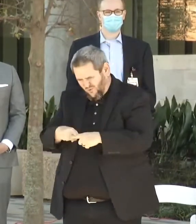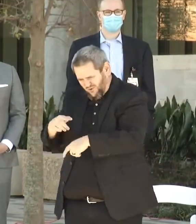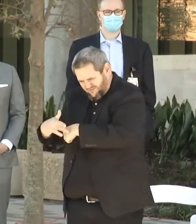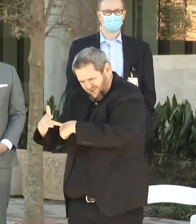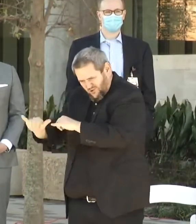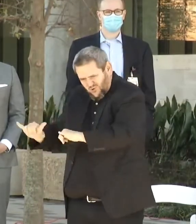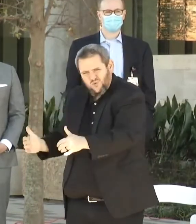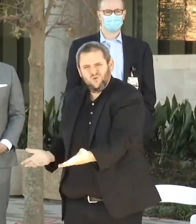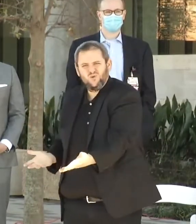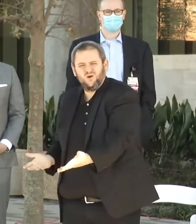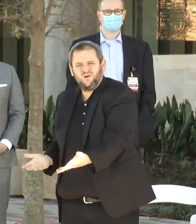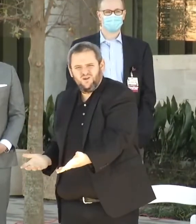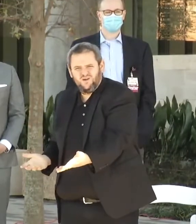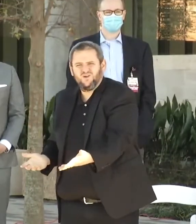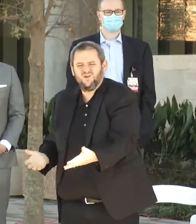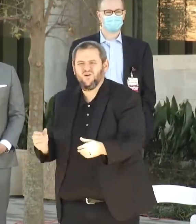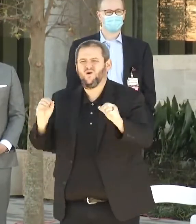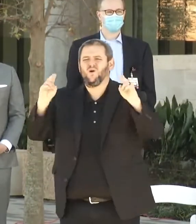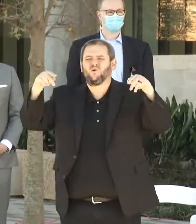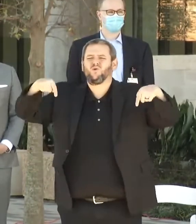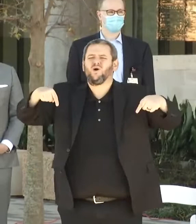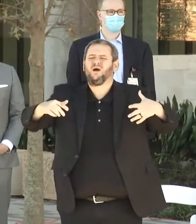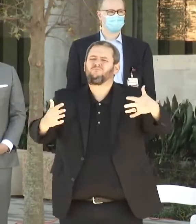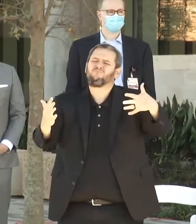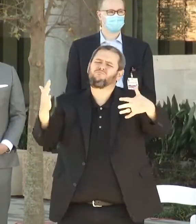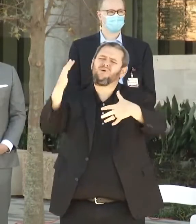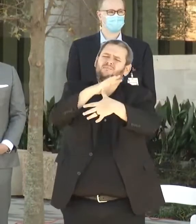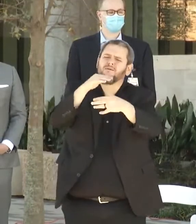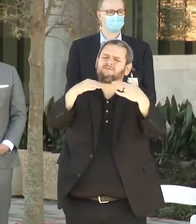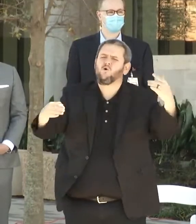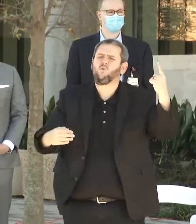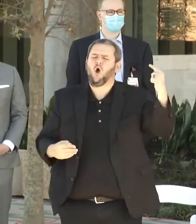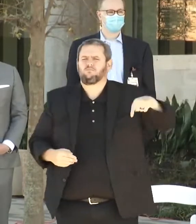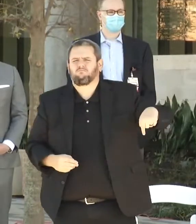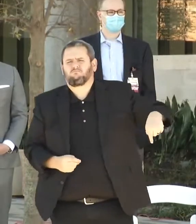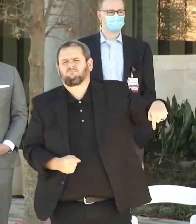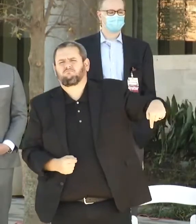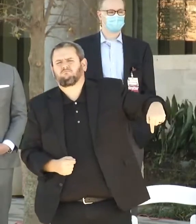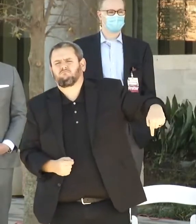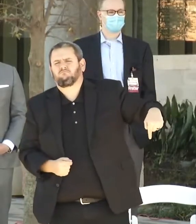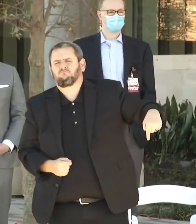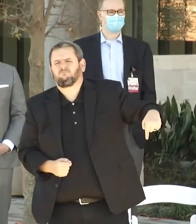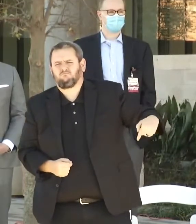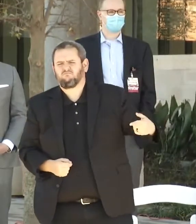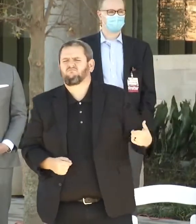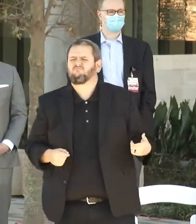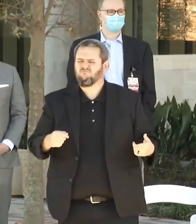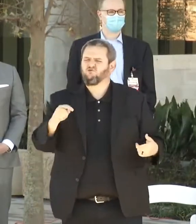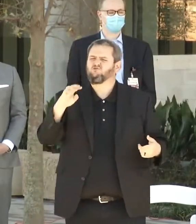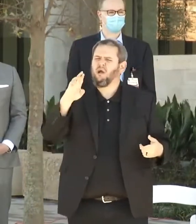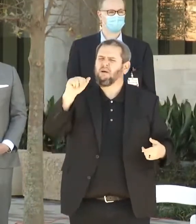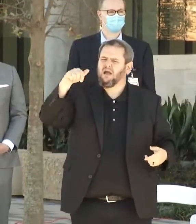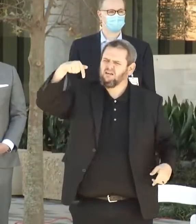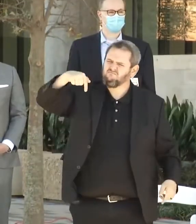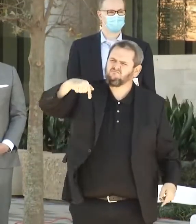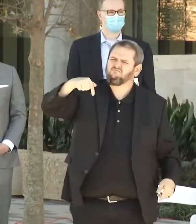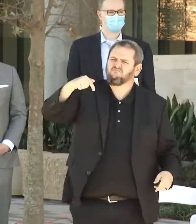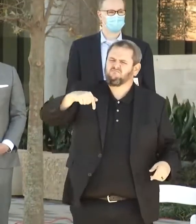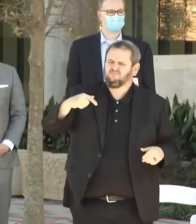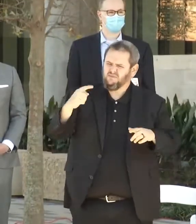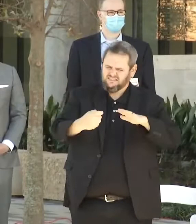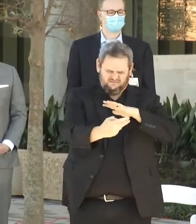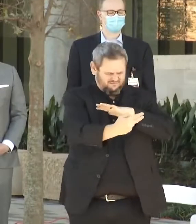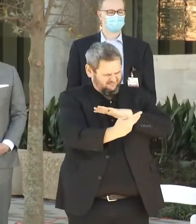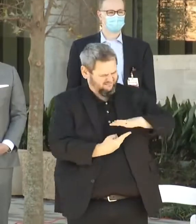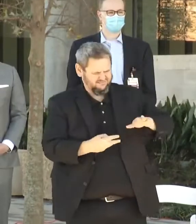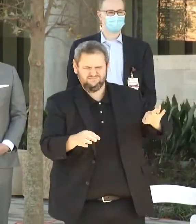as well as these other patients who need our care. So this is really where our collaboration has come into play. So as medical